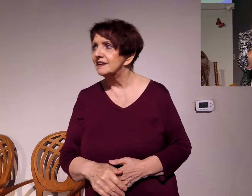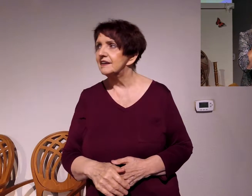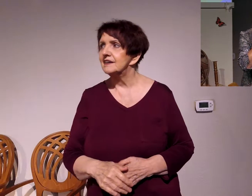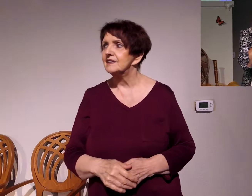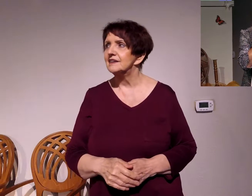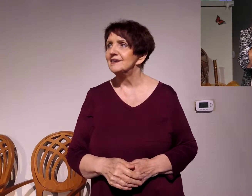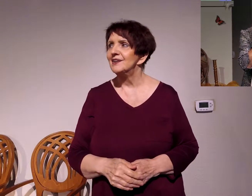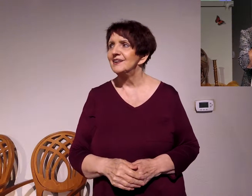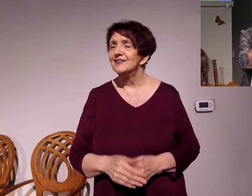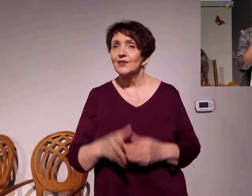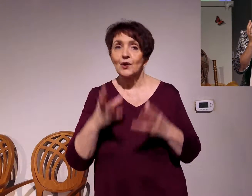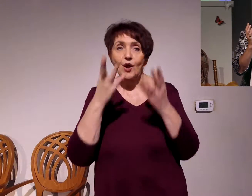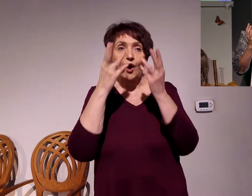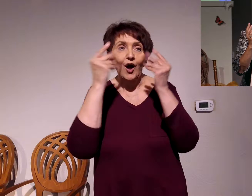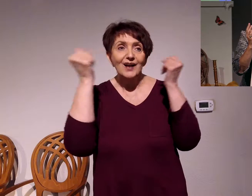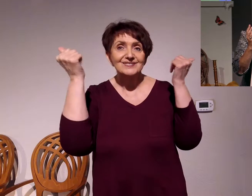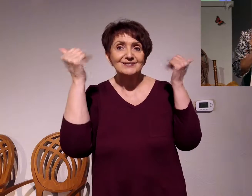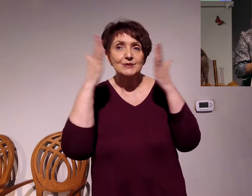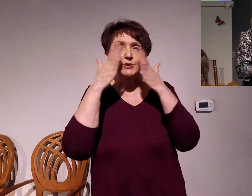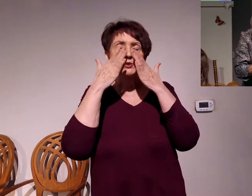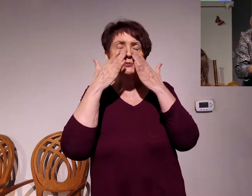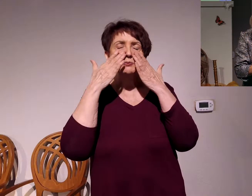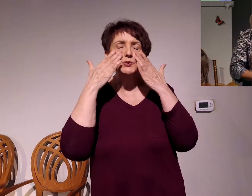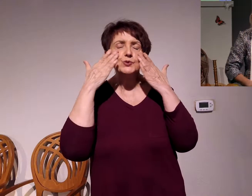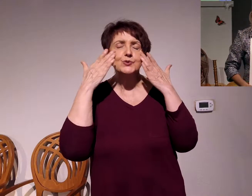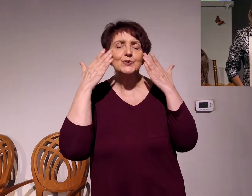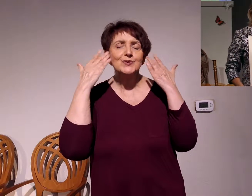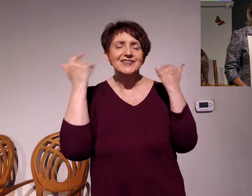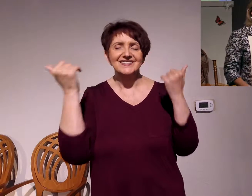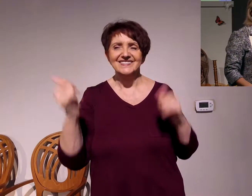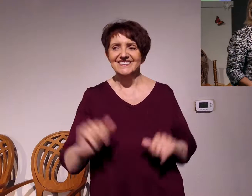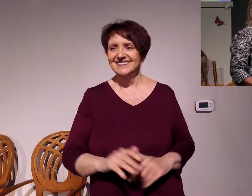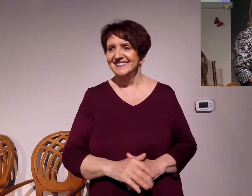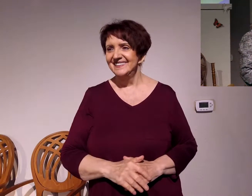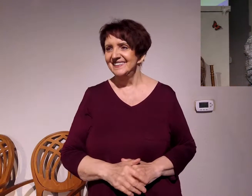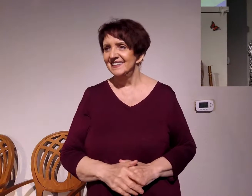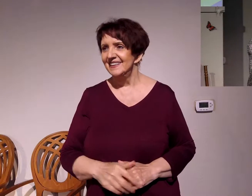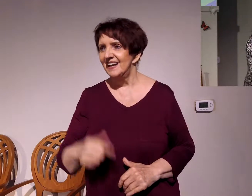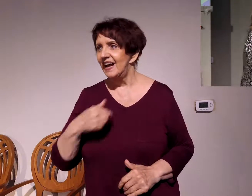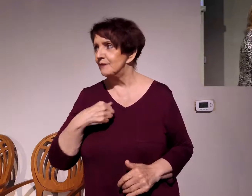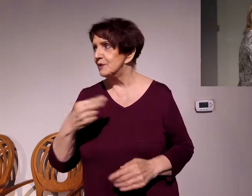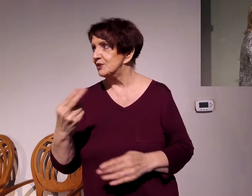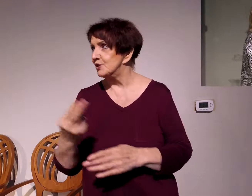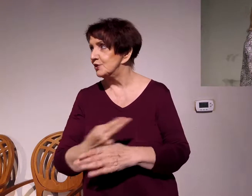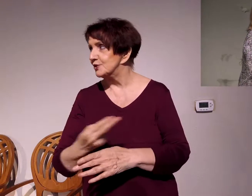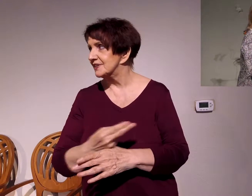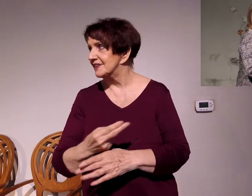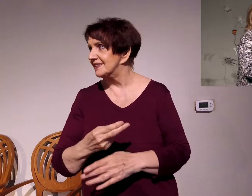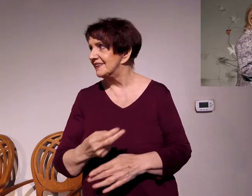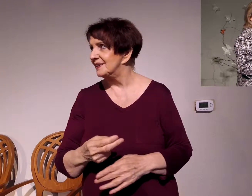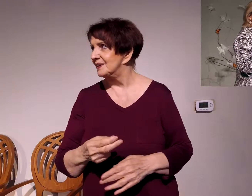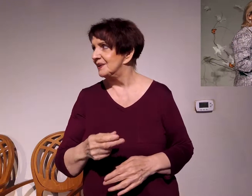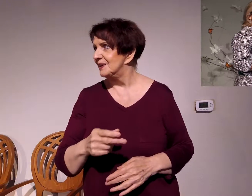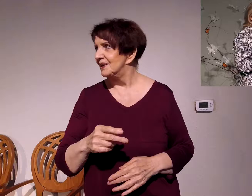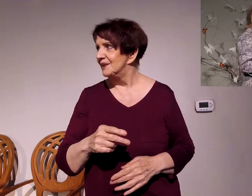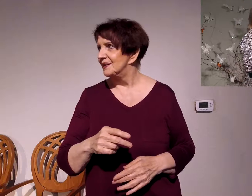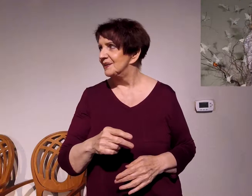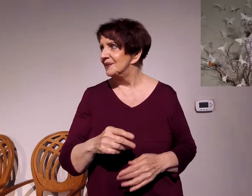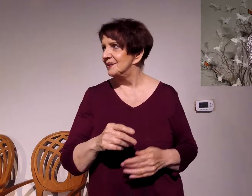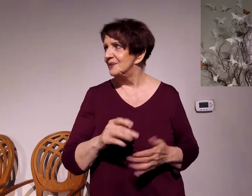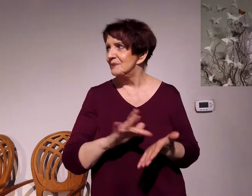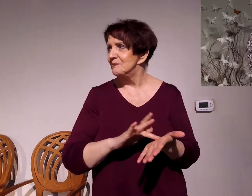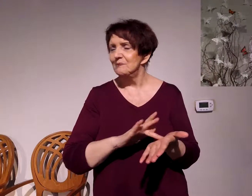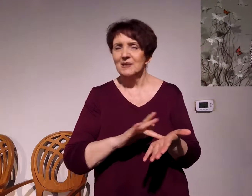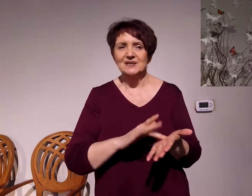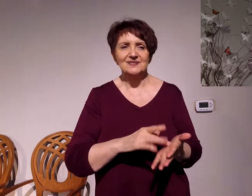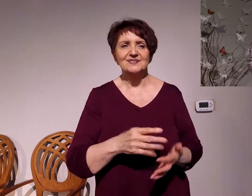care. They're gone. They're gone. I've been using that vitality potion that that